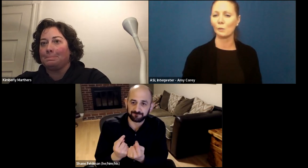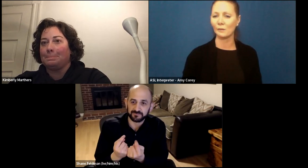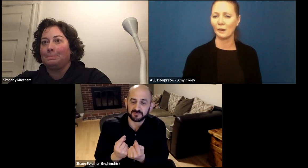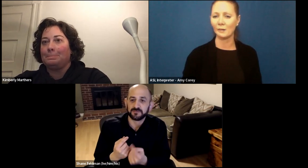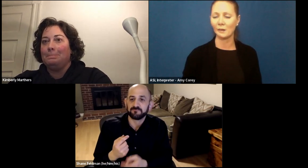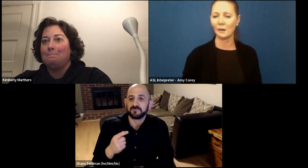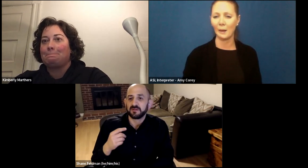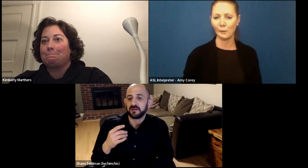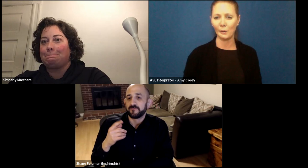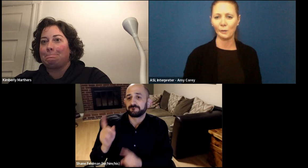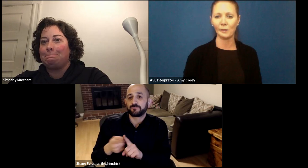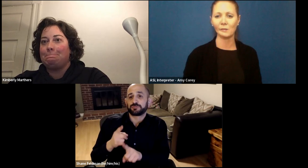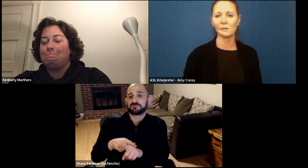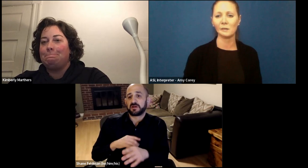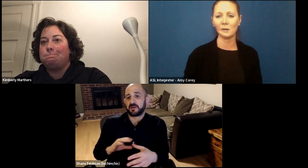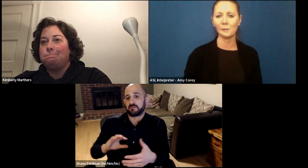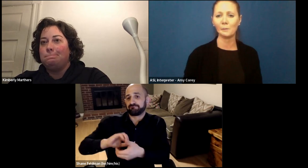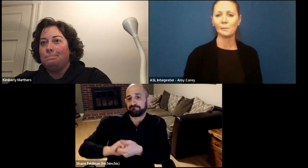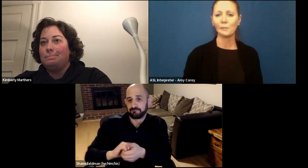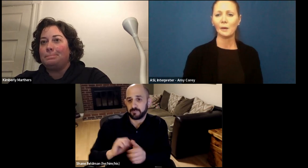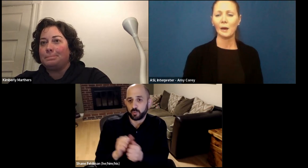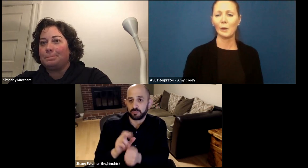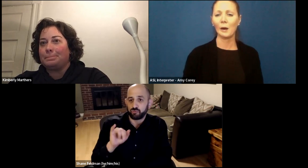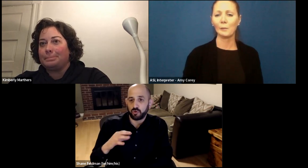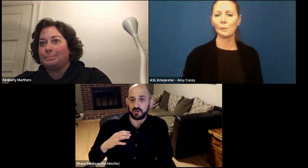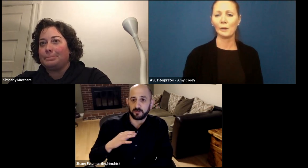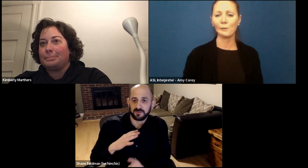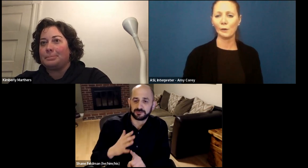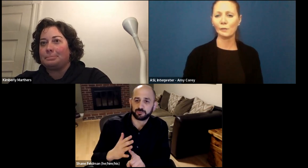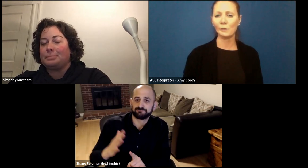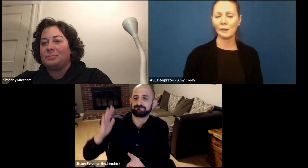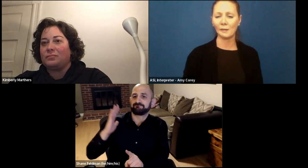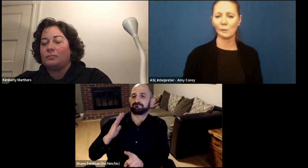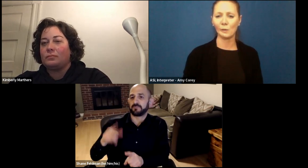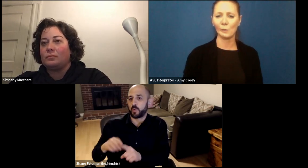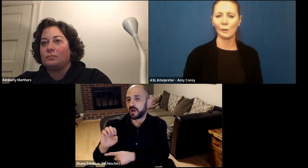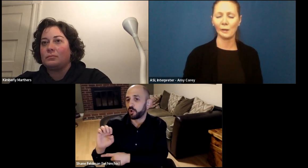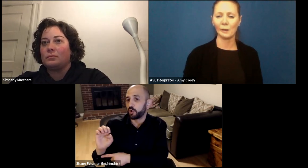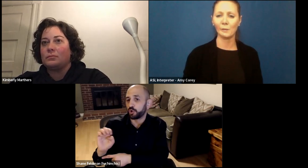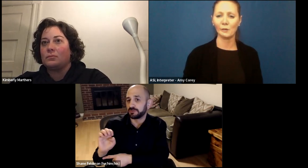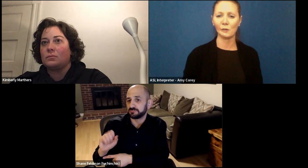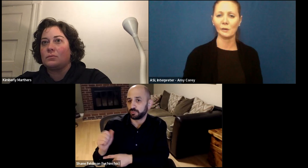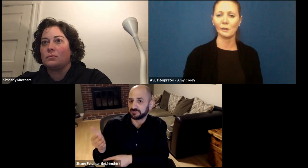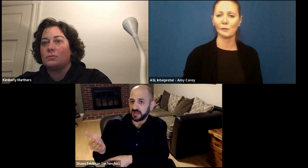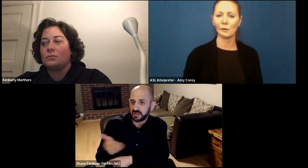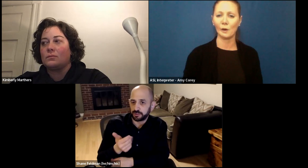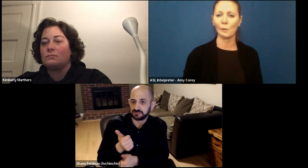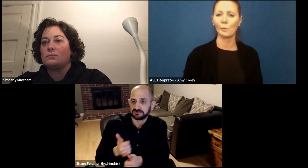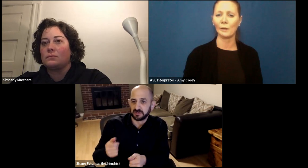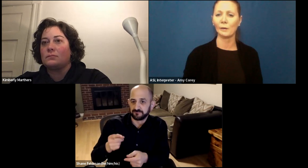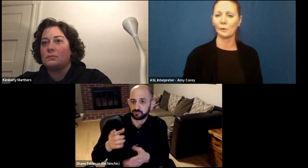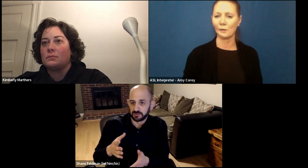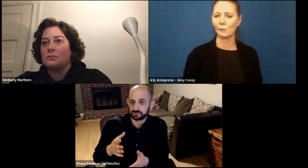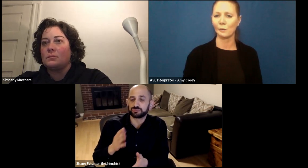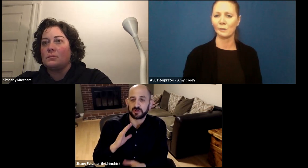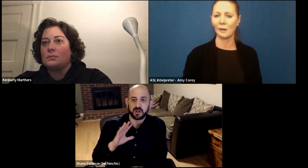I'm excited to collaborate with this team. When I first connected with the Rhode Island Commission years ago,